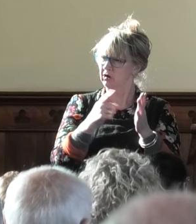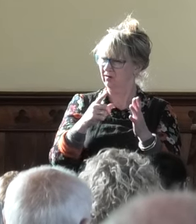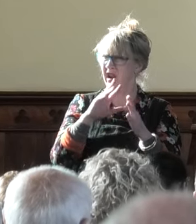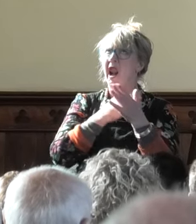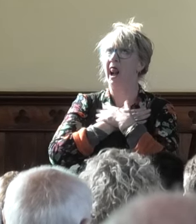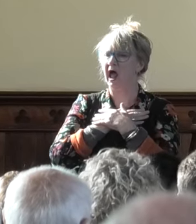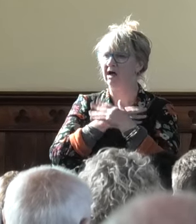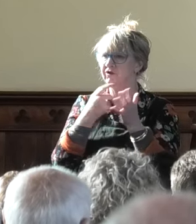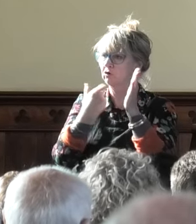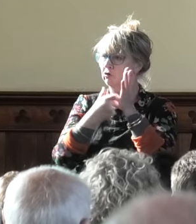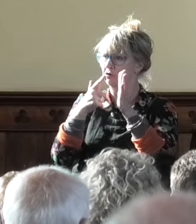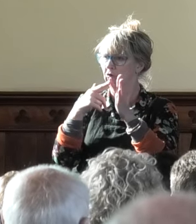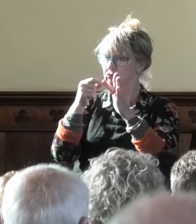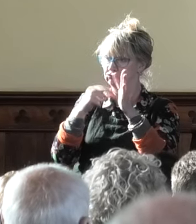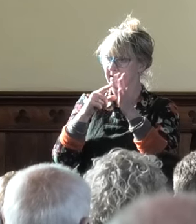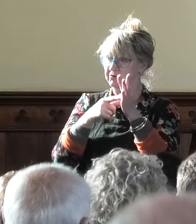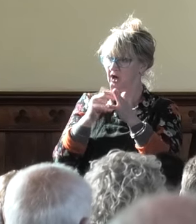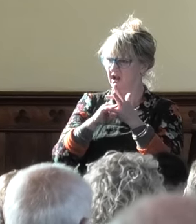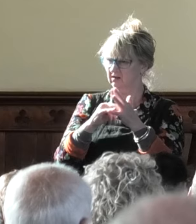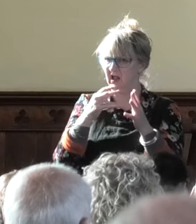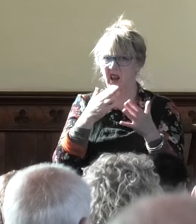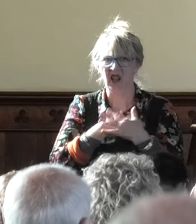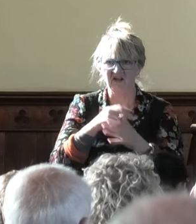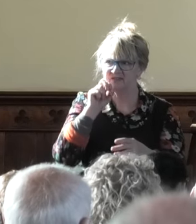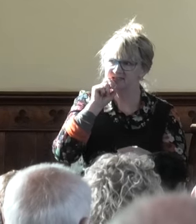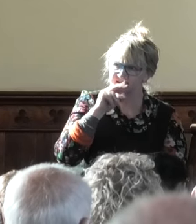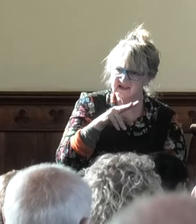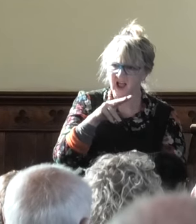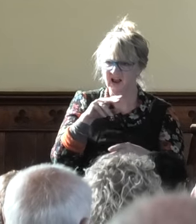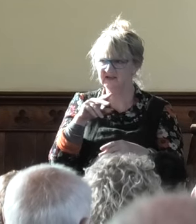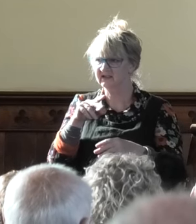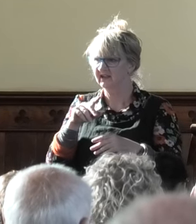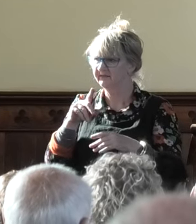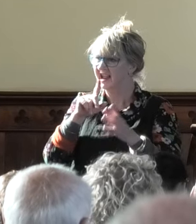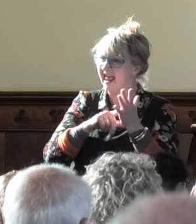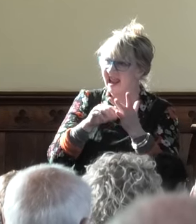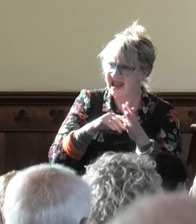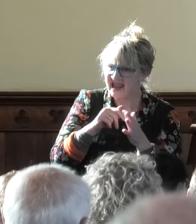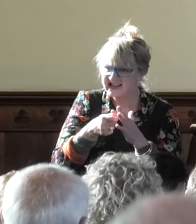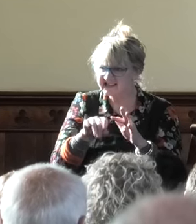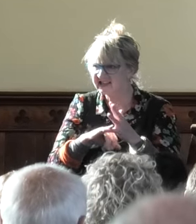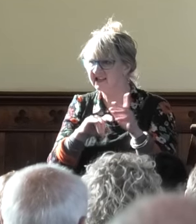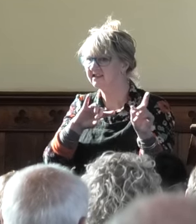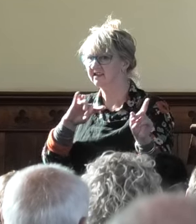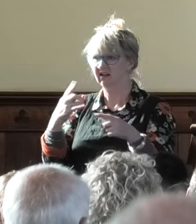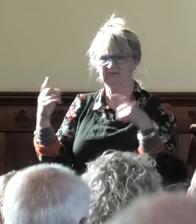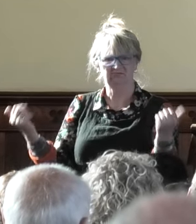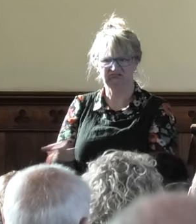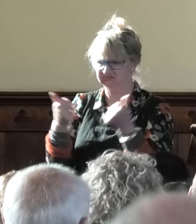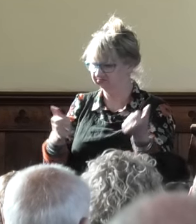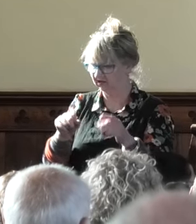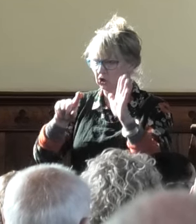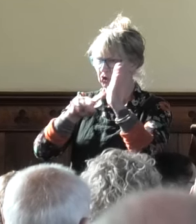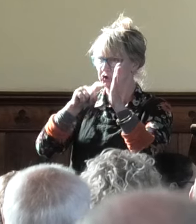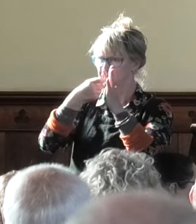reptiles. I think the correct term is he was something of a herpetologist, and there was a well-appointed